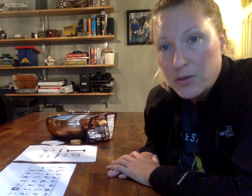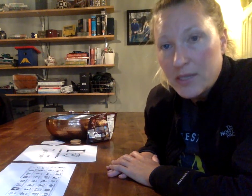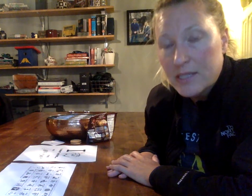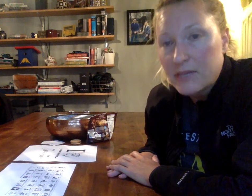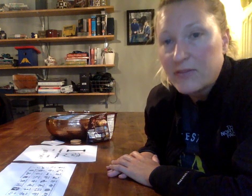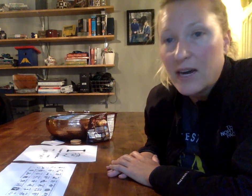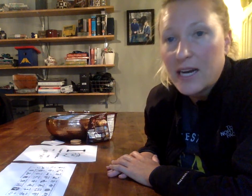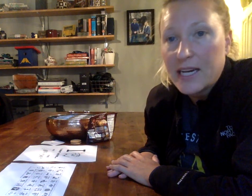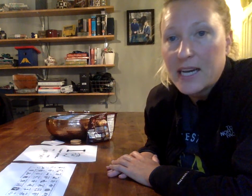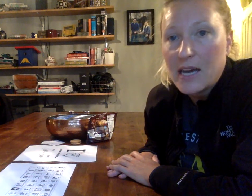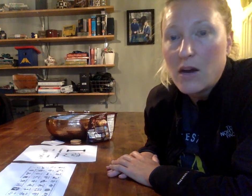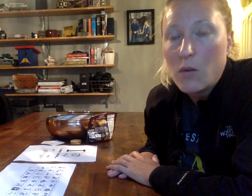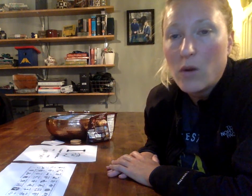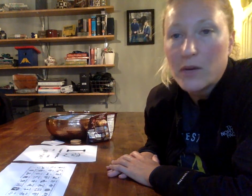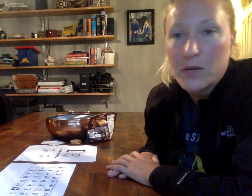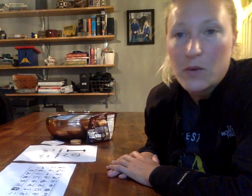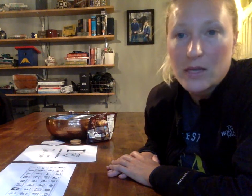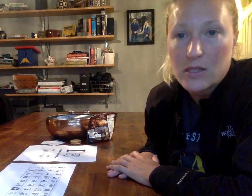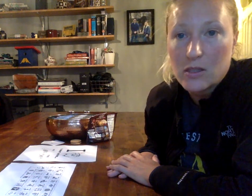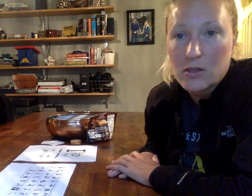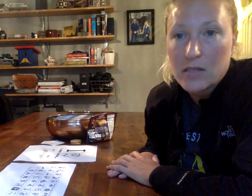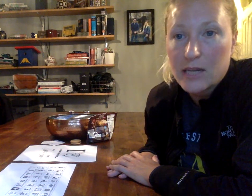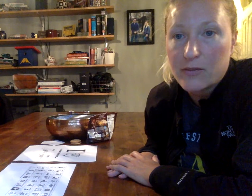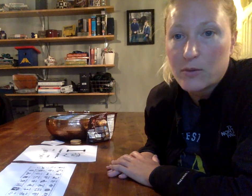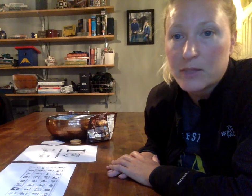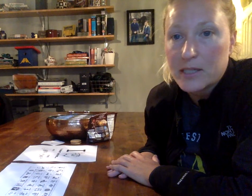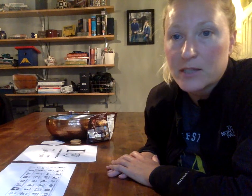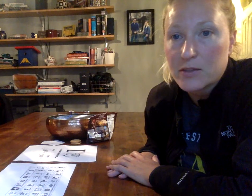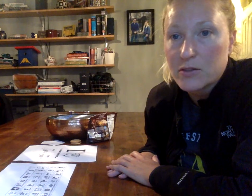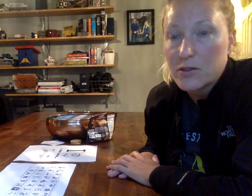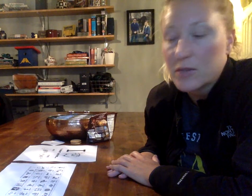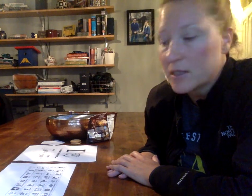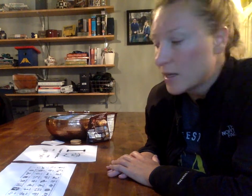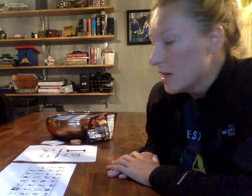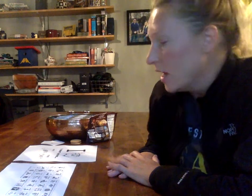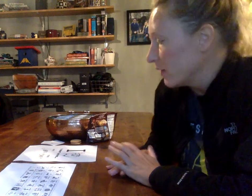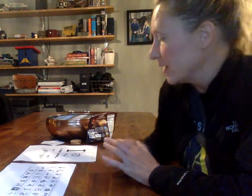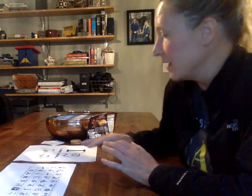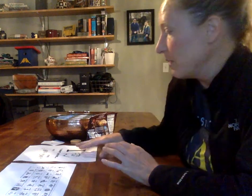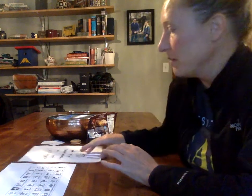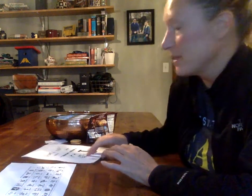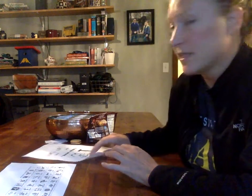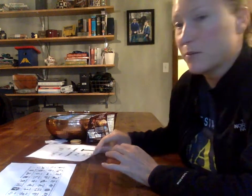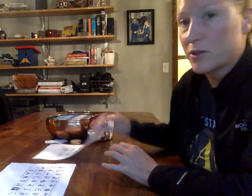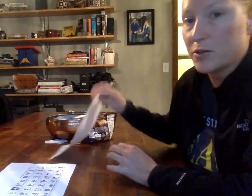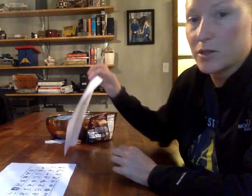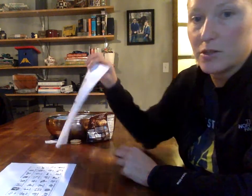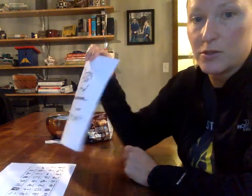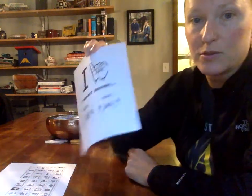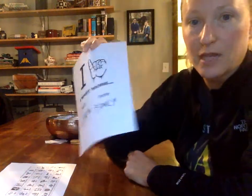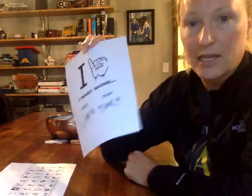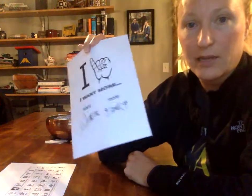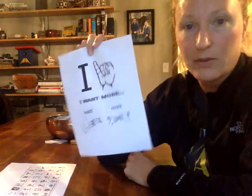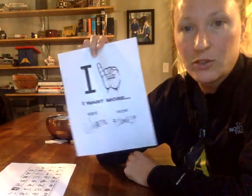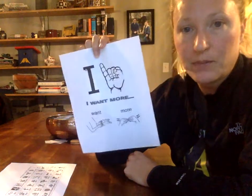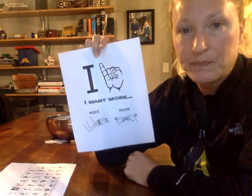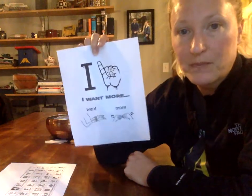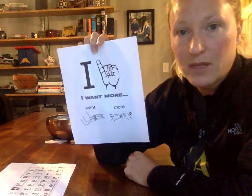is define what a request looks like for a particular student. All right, they might be someone who can do sign language. All